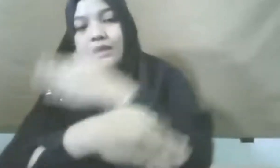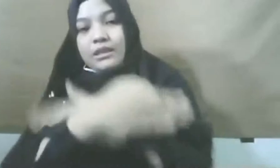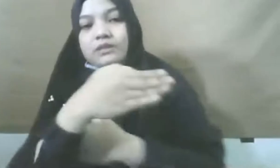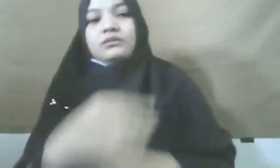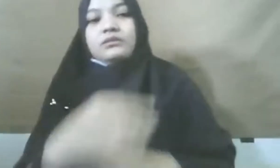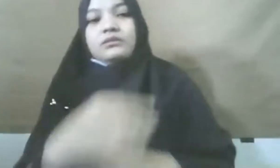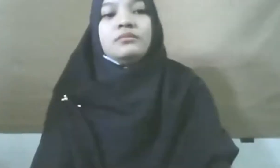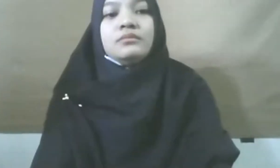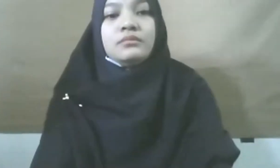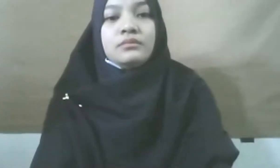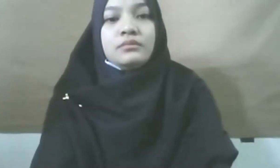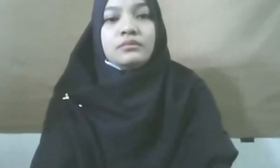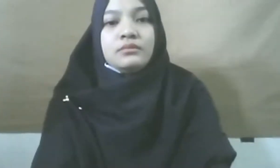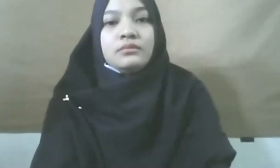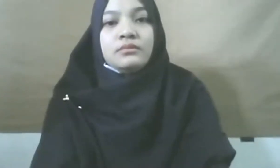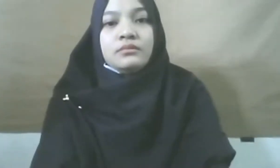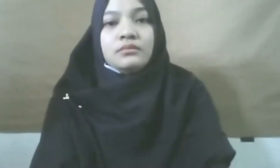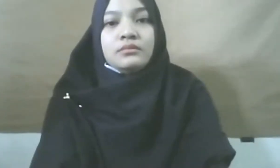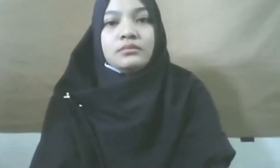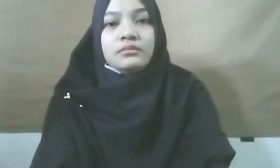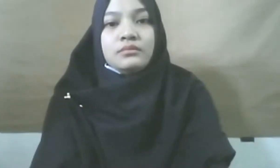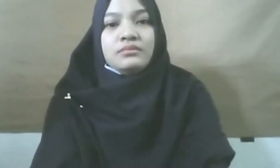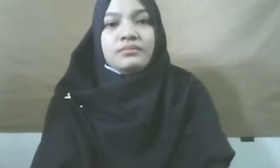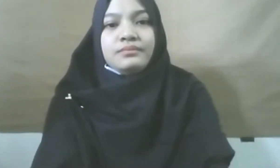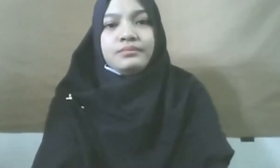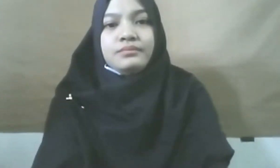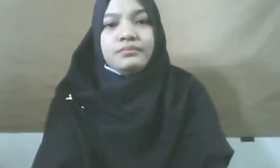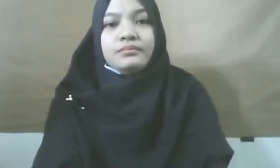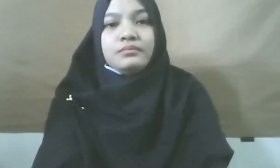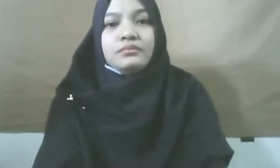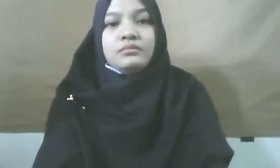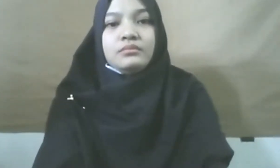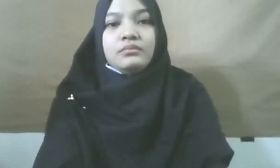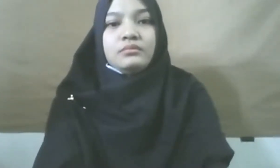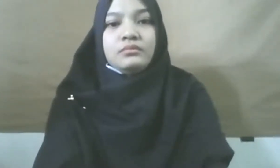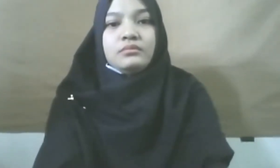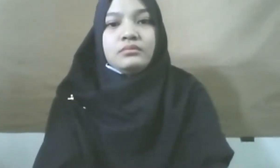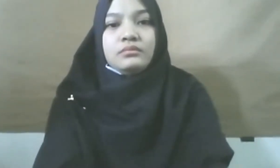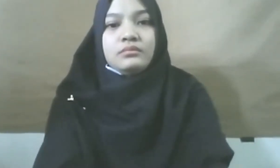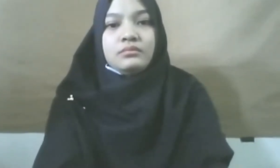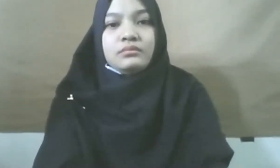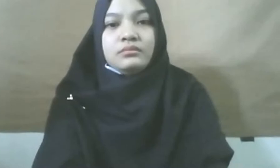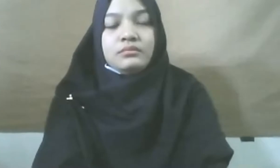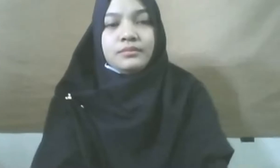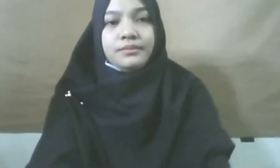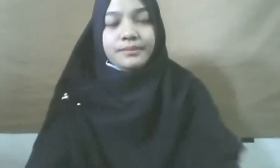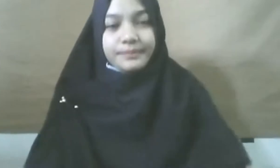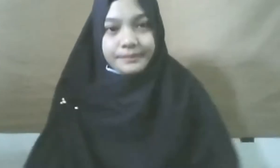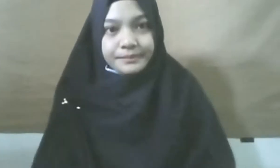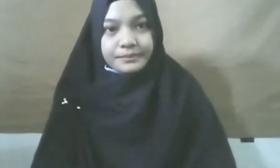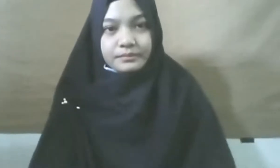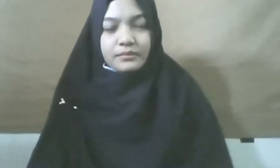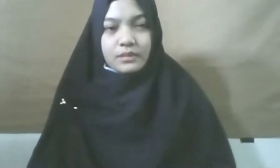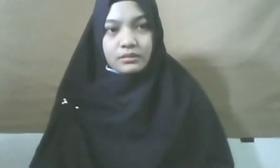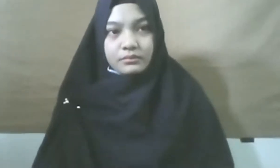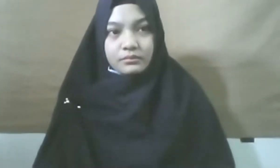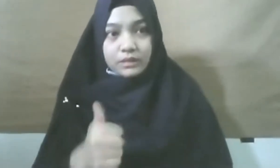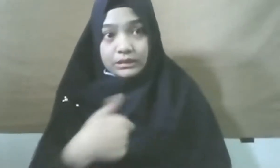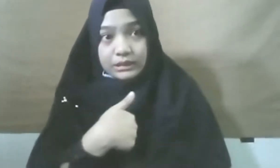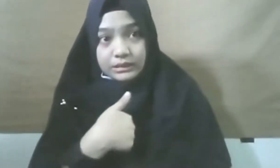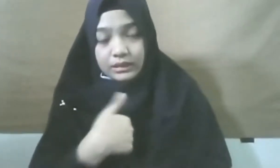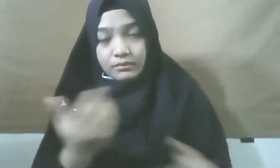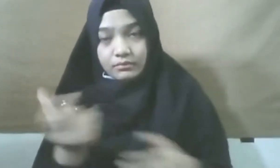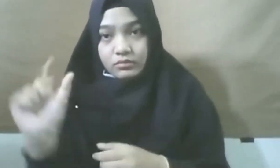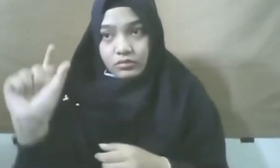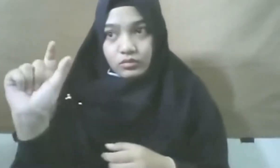very interesting observation from Carrie Heng from Singapore, NTU. Can I invite Carrie to